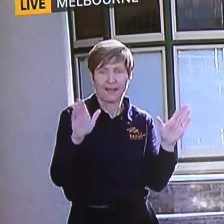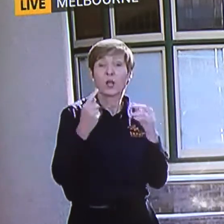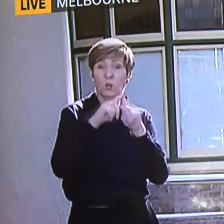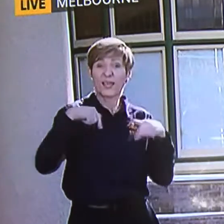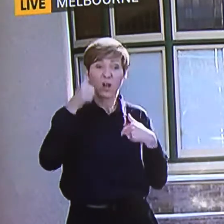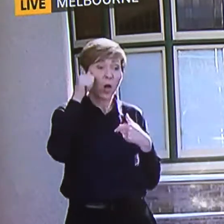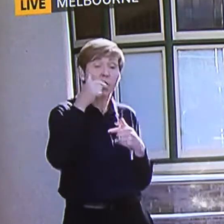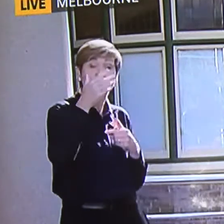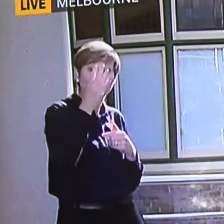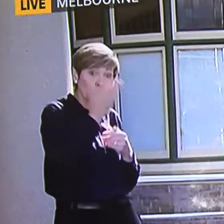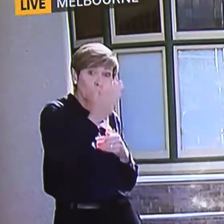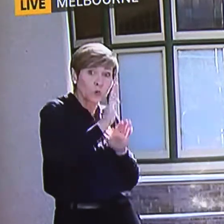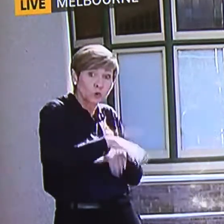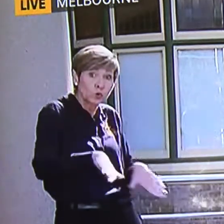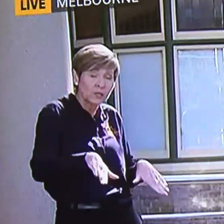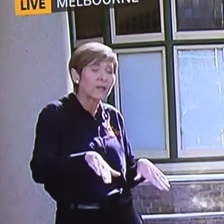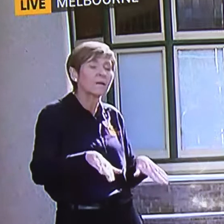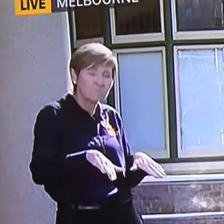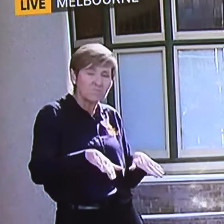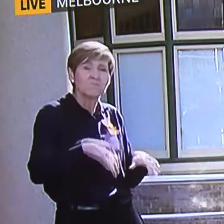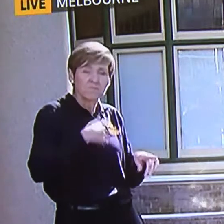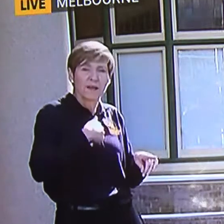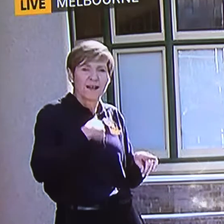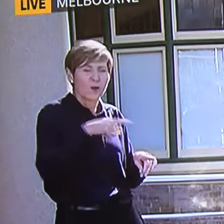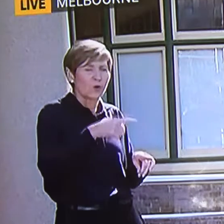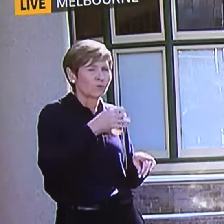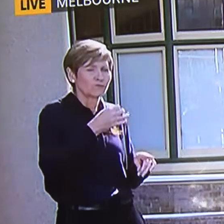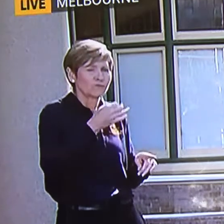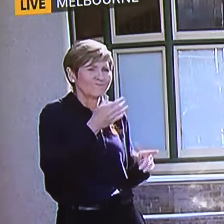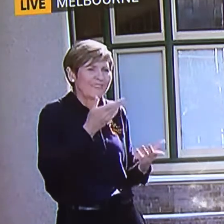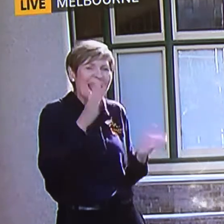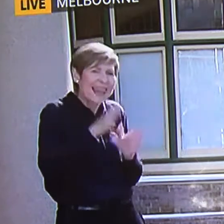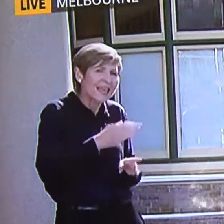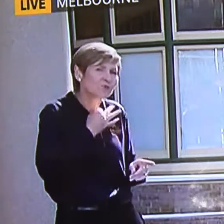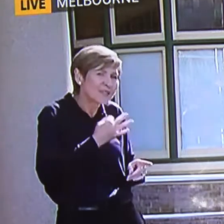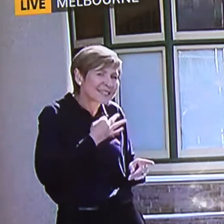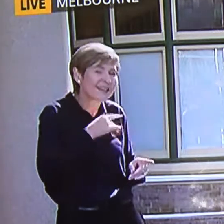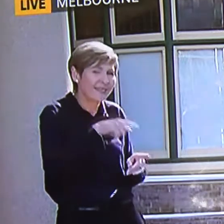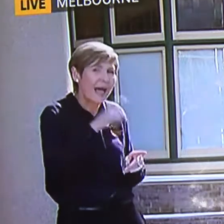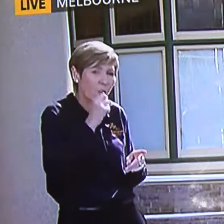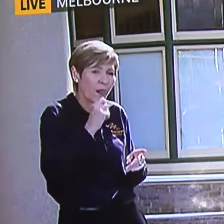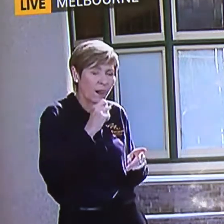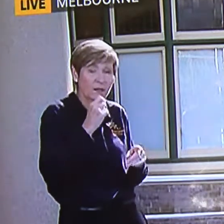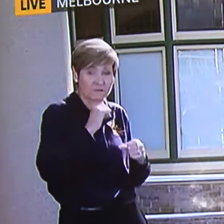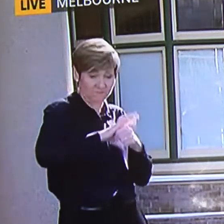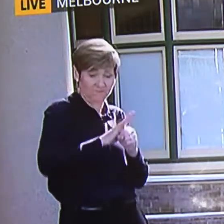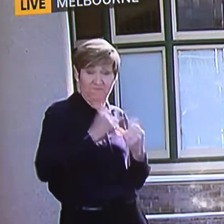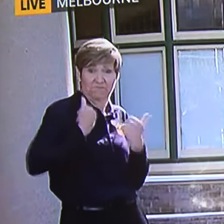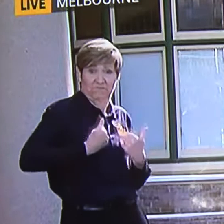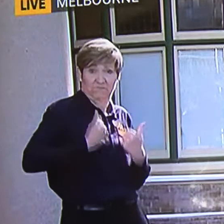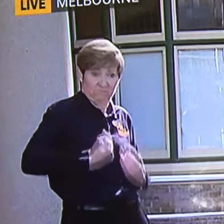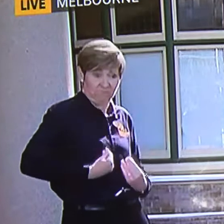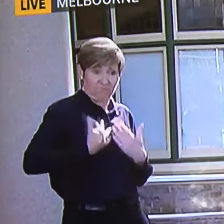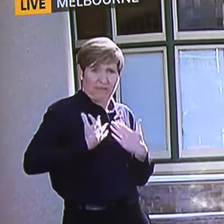to get it, far less likely to get it, and far less likely to have consequences. But particularly people